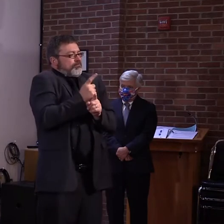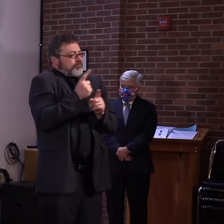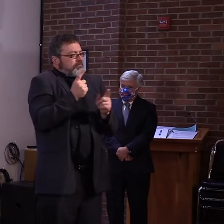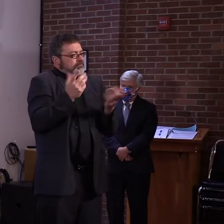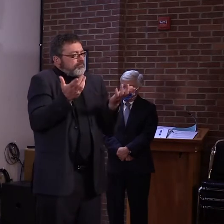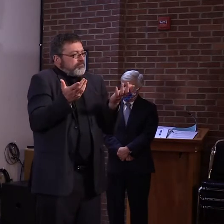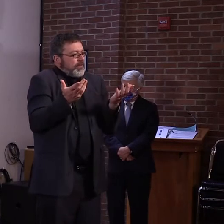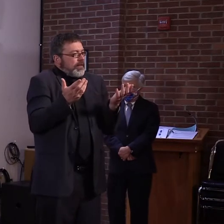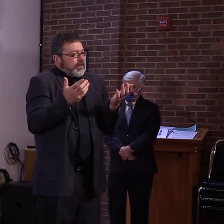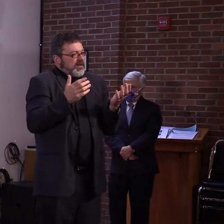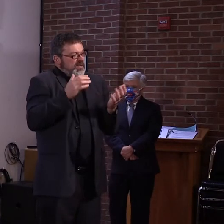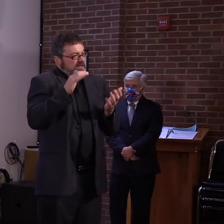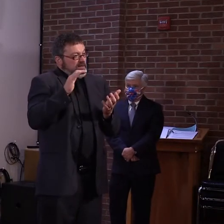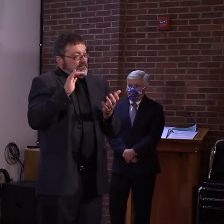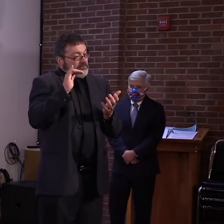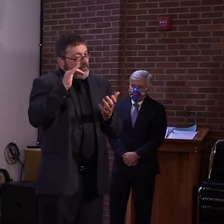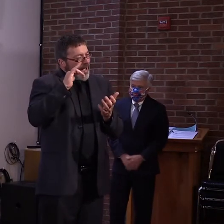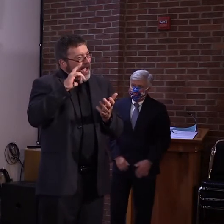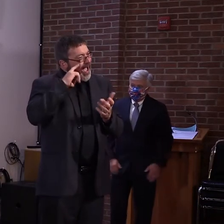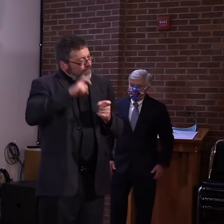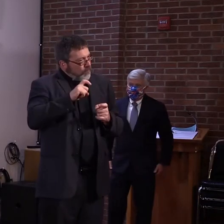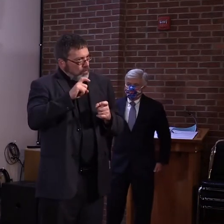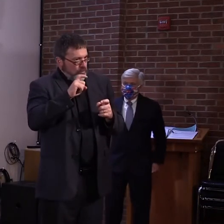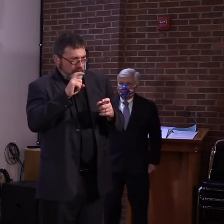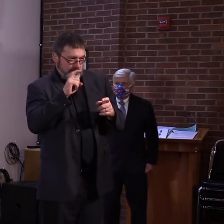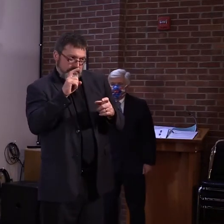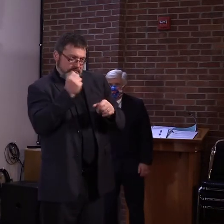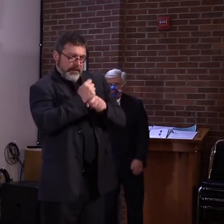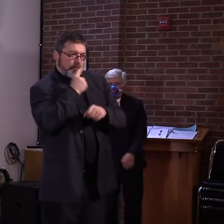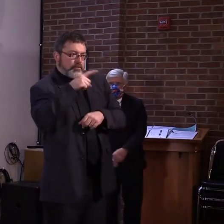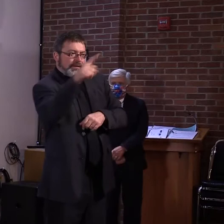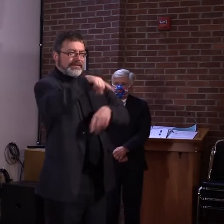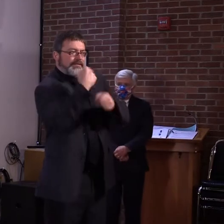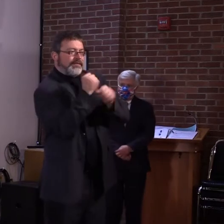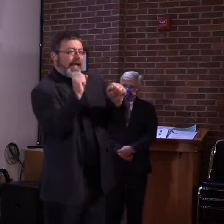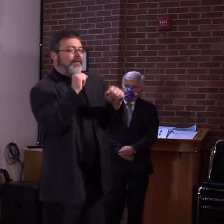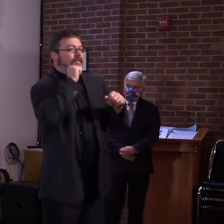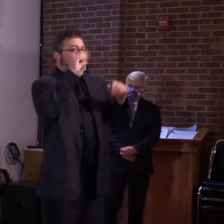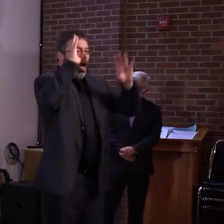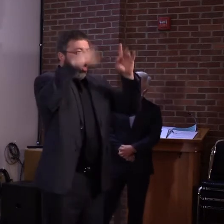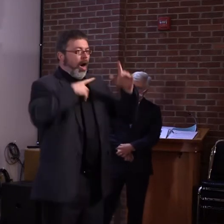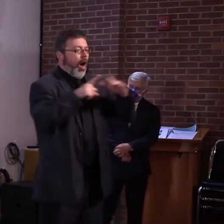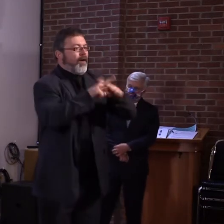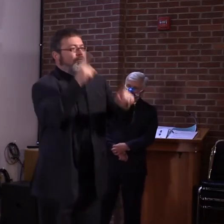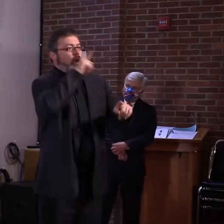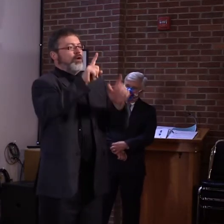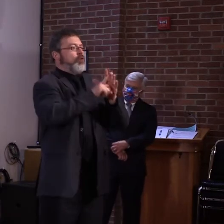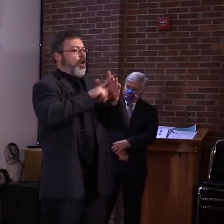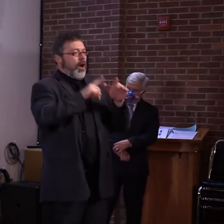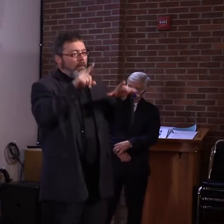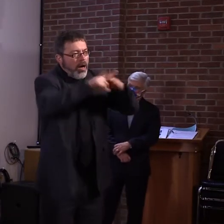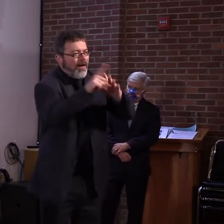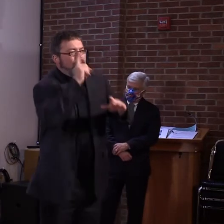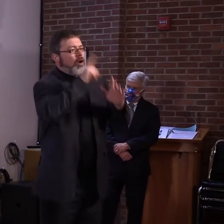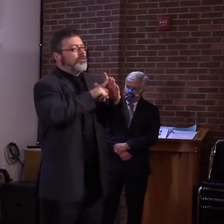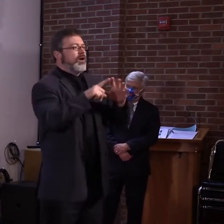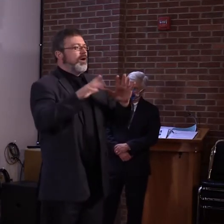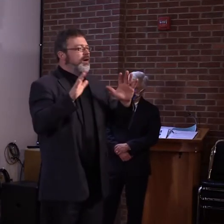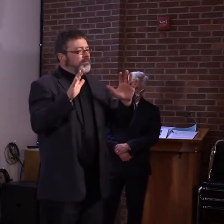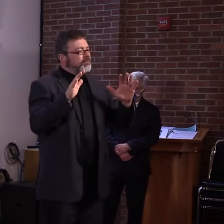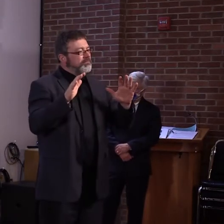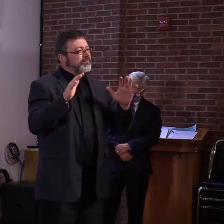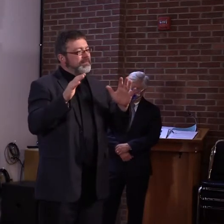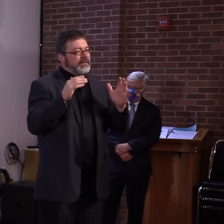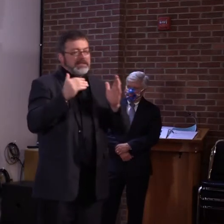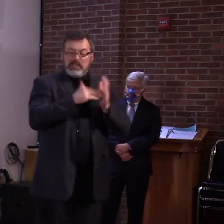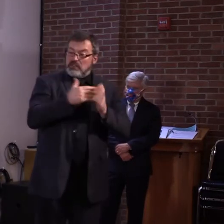interests. And I know that they would want this so that they don't have a huge outbreak. So again, Dr. Kelso, anything